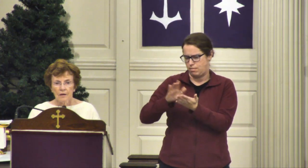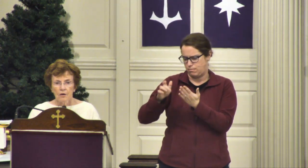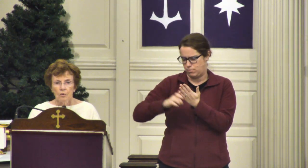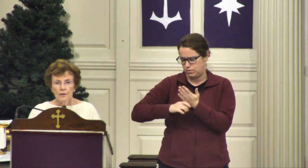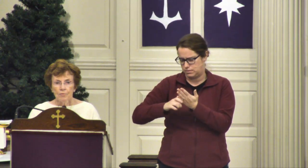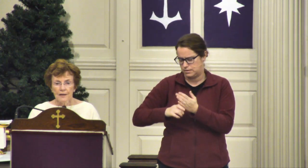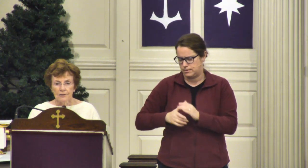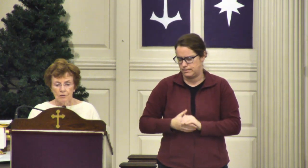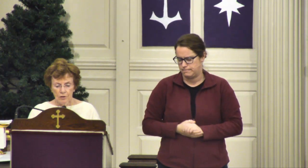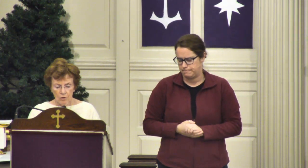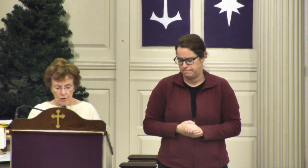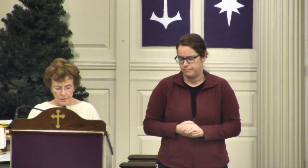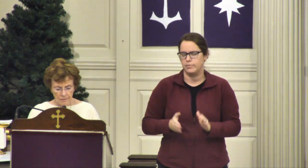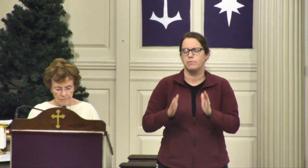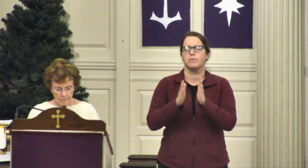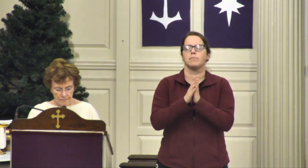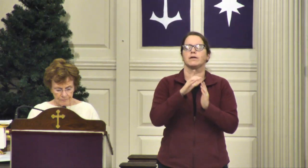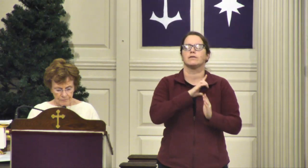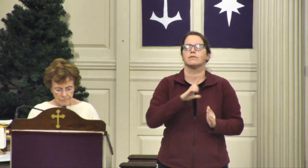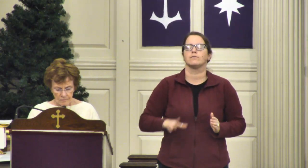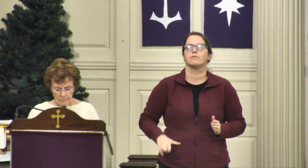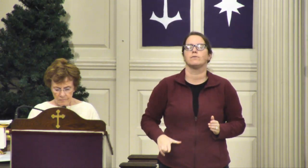we pray to the Lord.